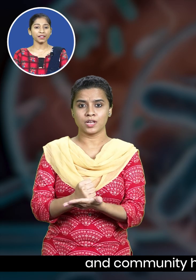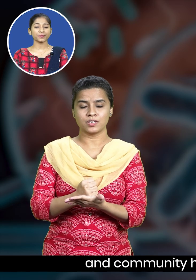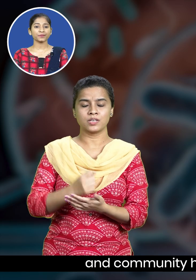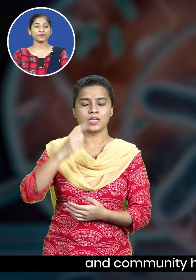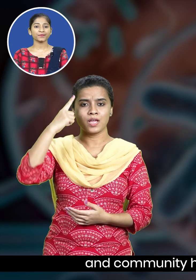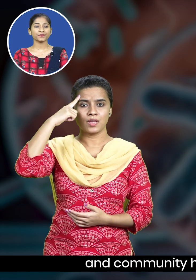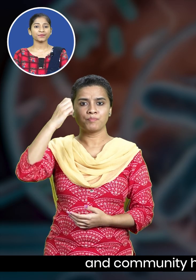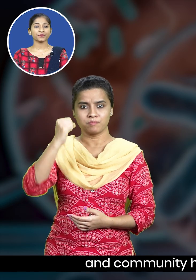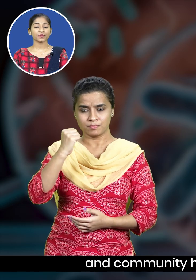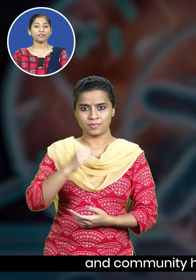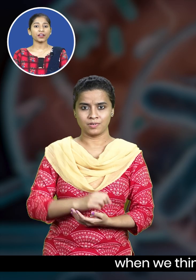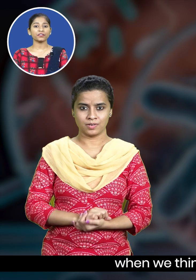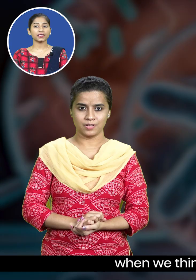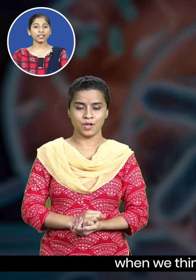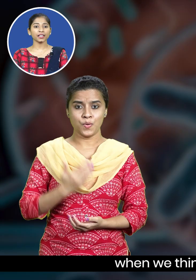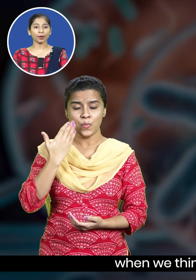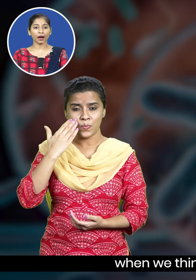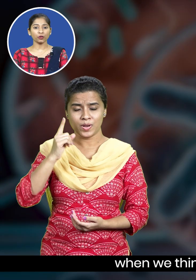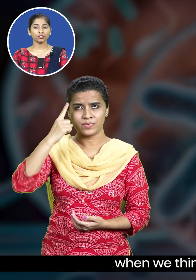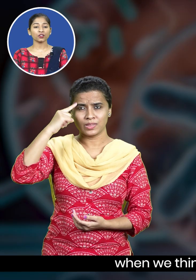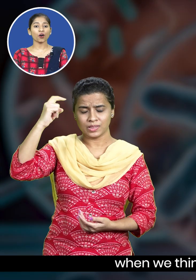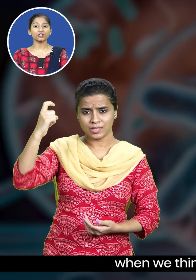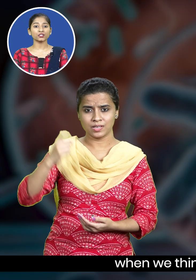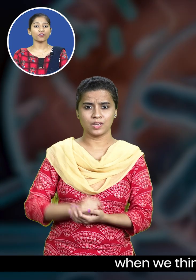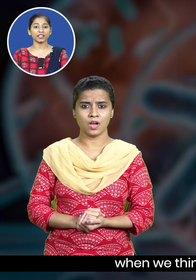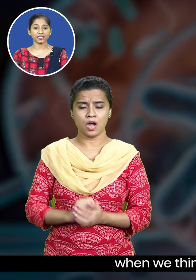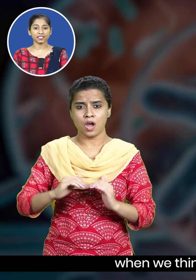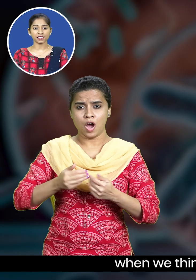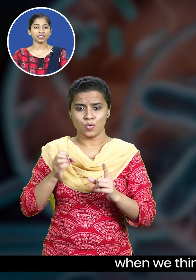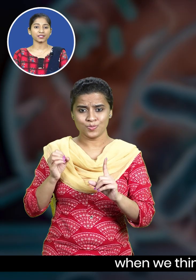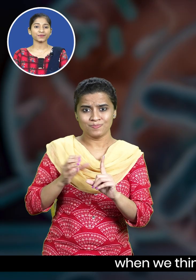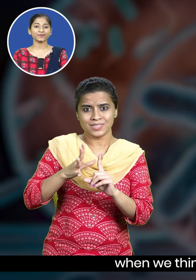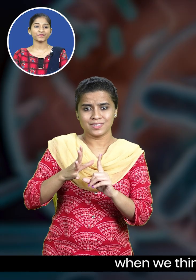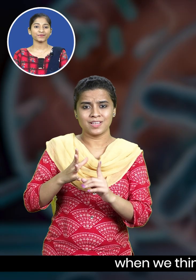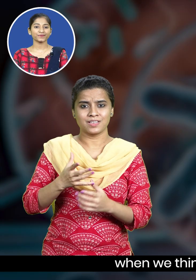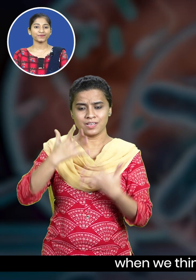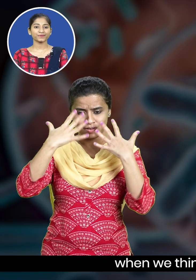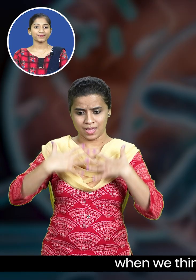in mind when we think about causes of diseases.